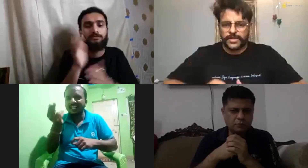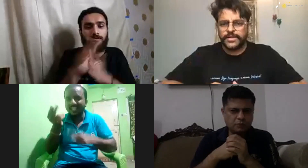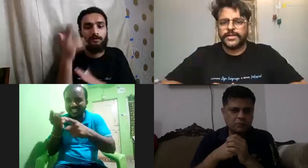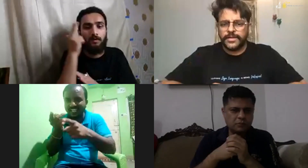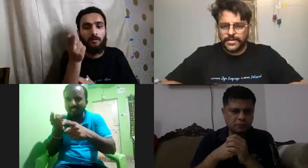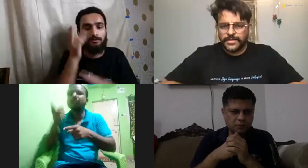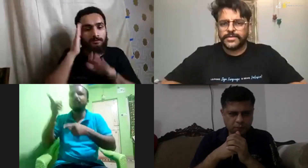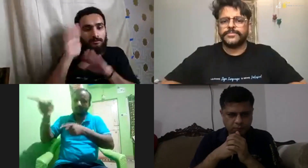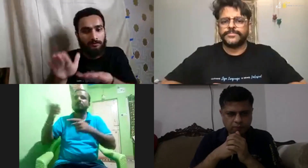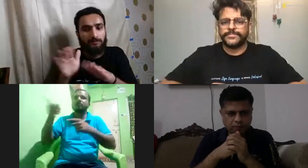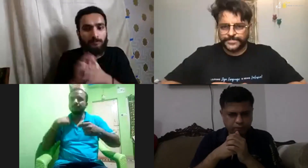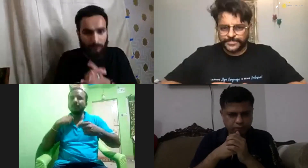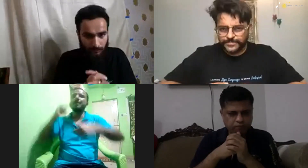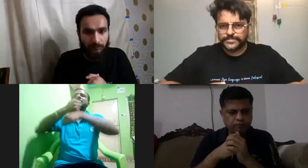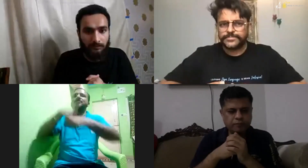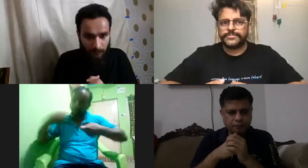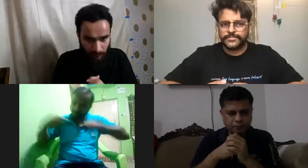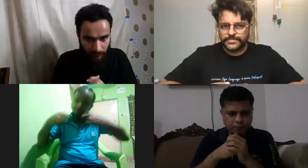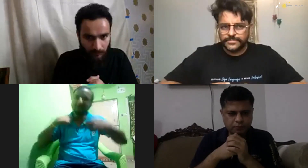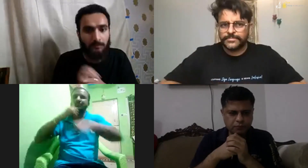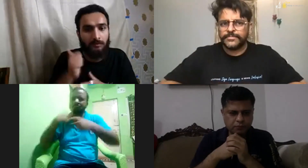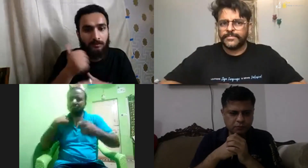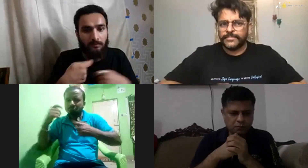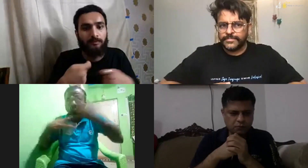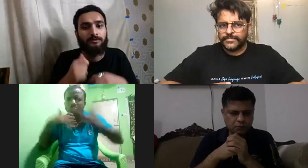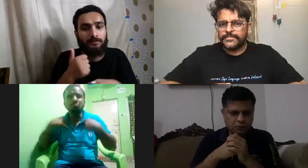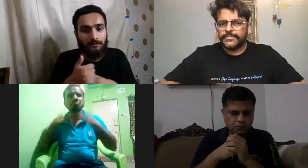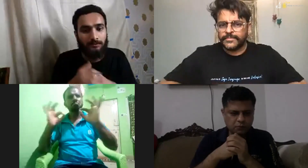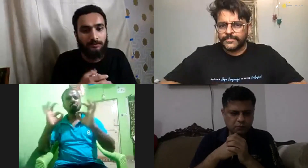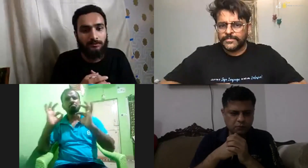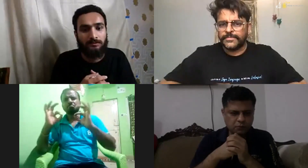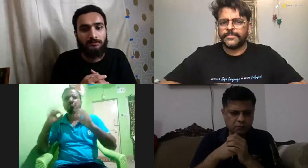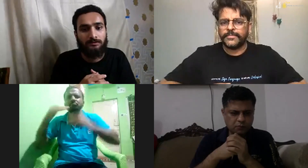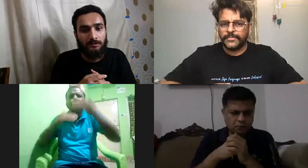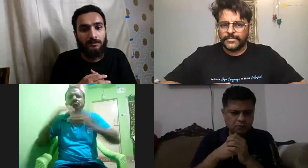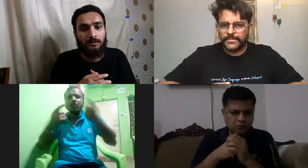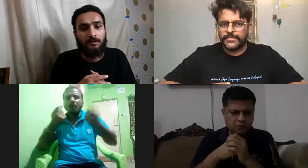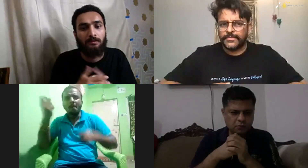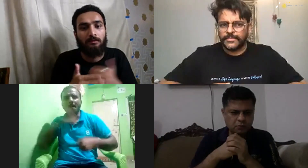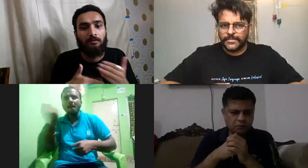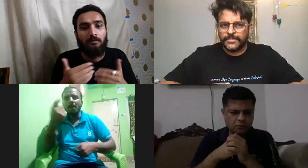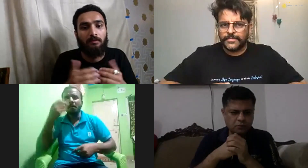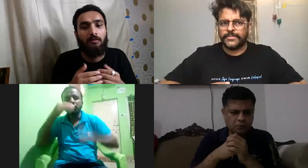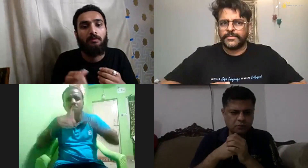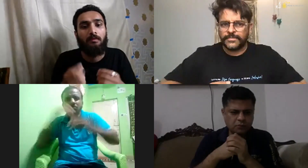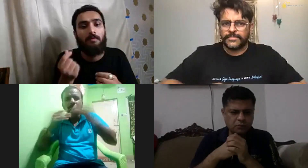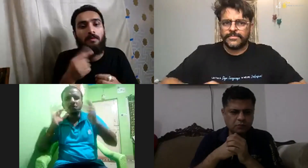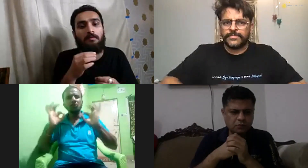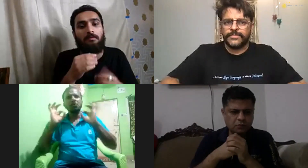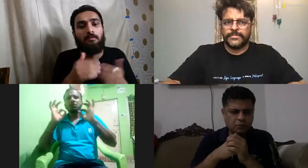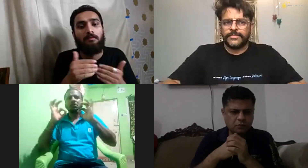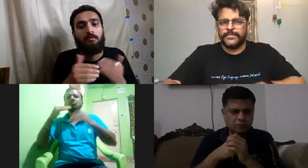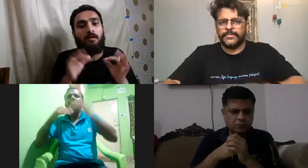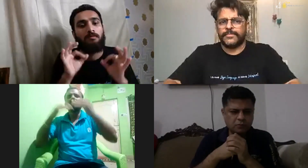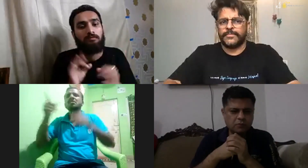So hotel. hotel. Then I thought I will work in the hotel, and I did had good business